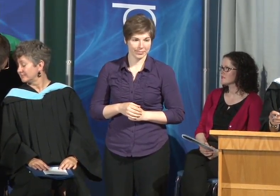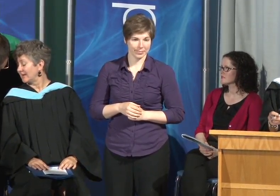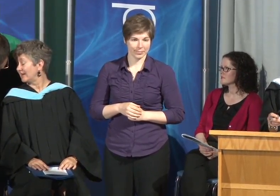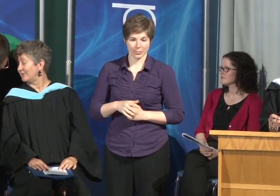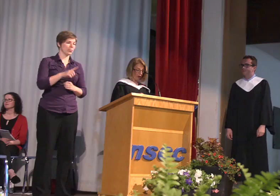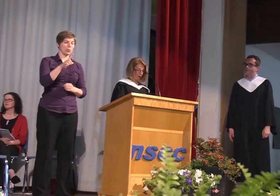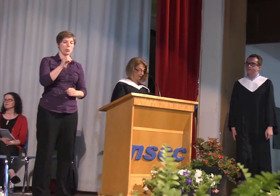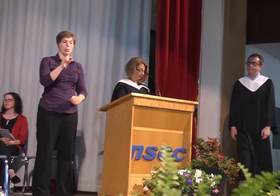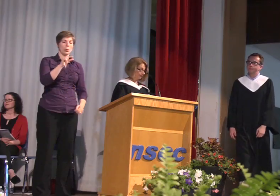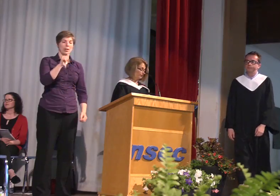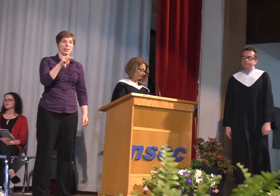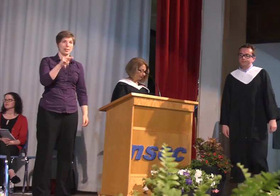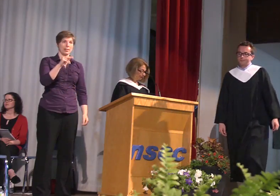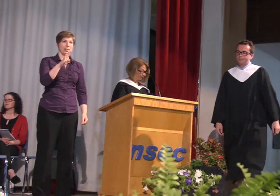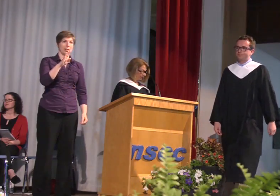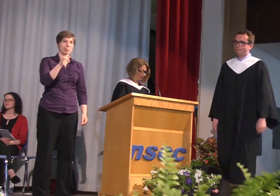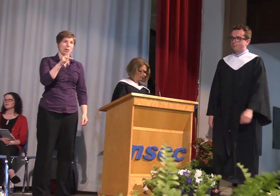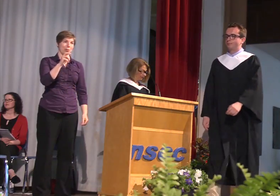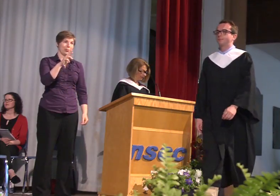Logan Baker.